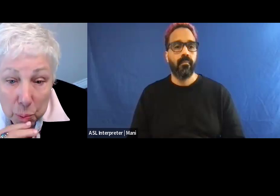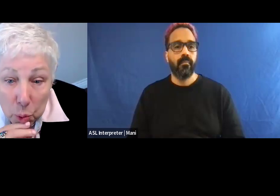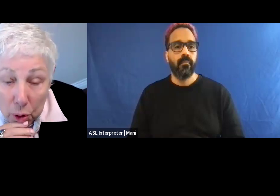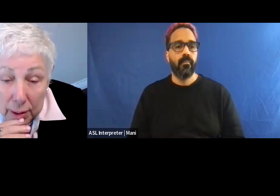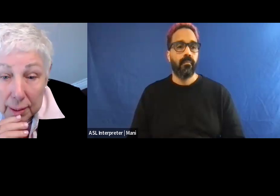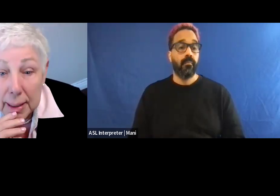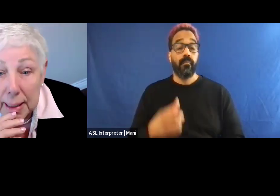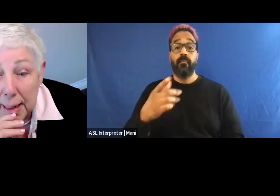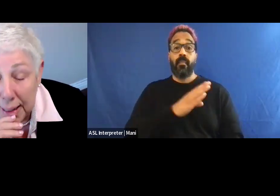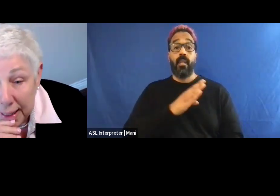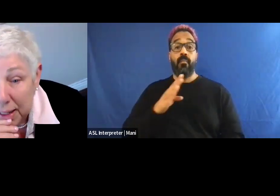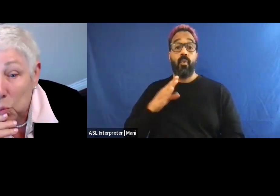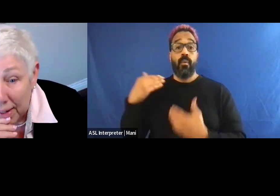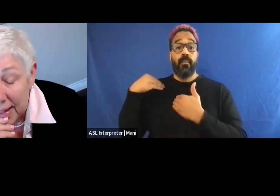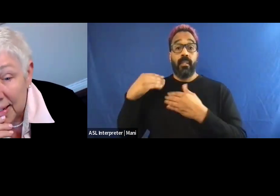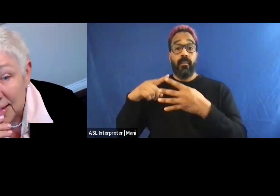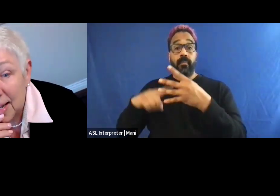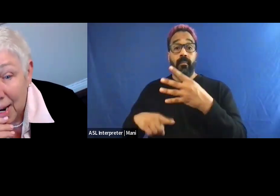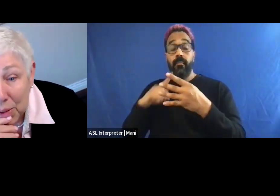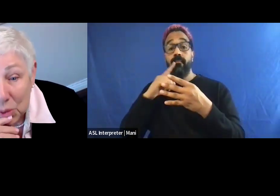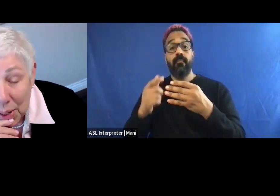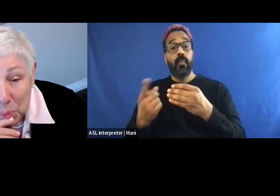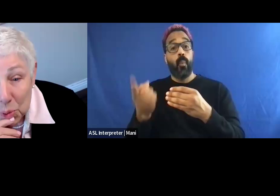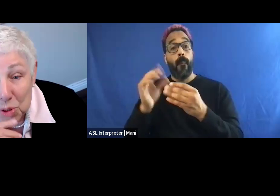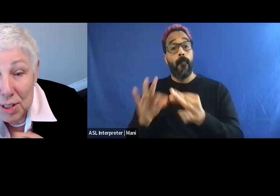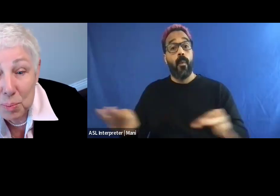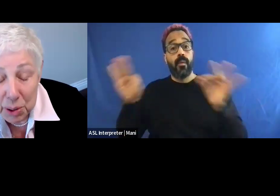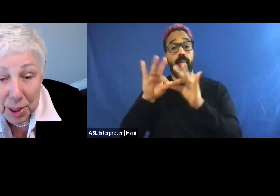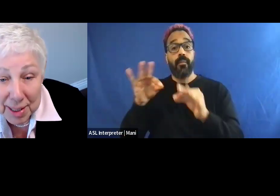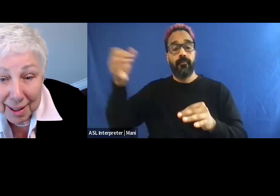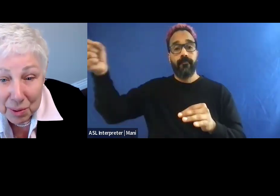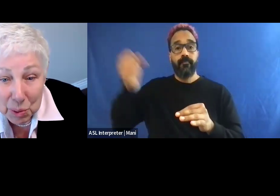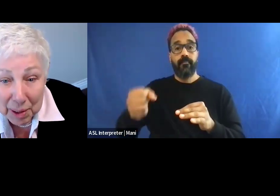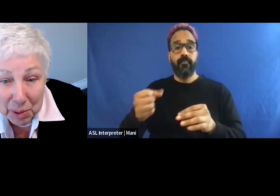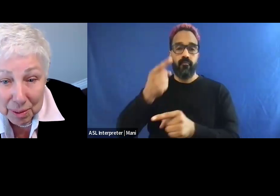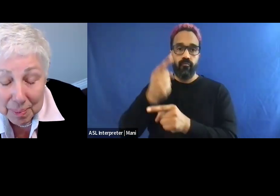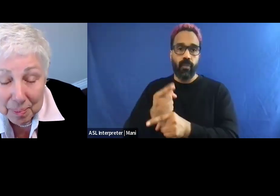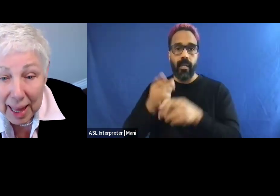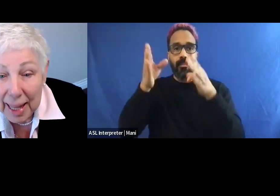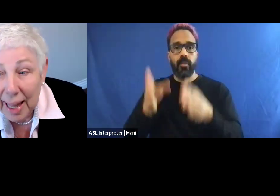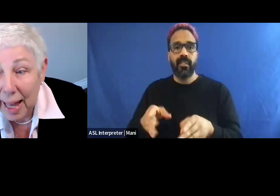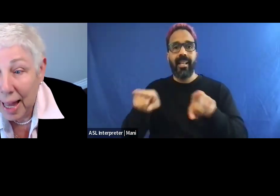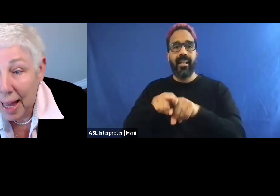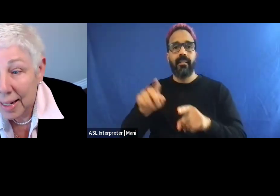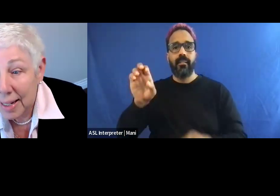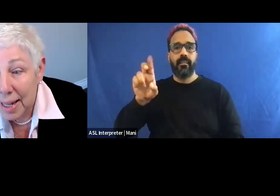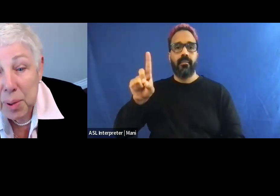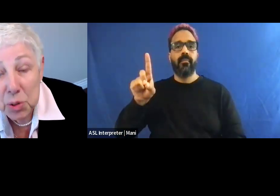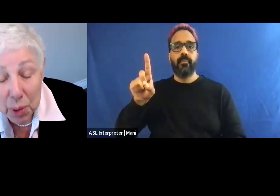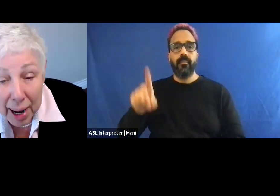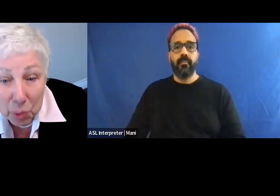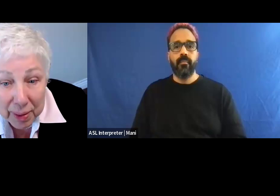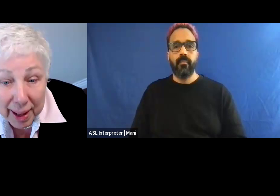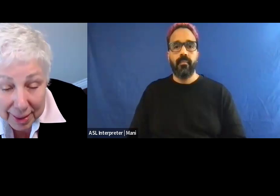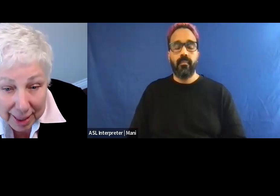responsibilities of the board, a key one is hiring the right person to be your executive director and